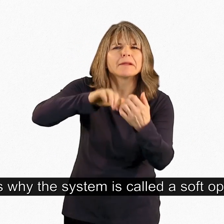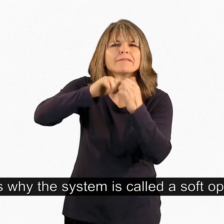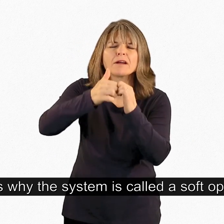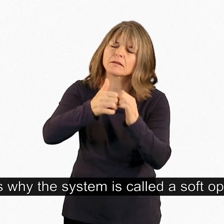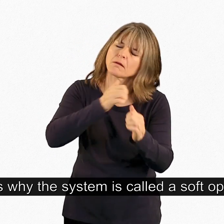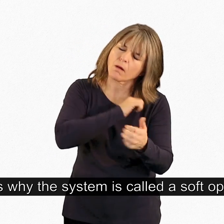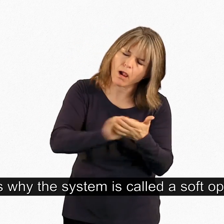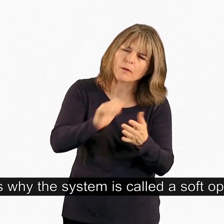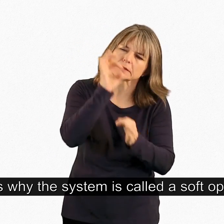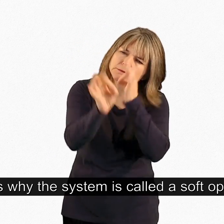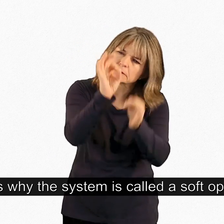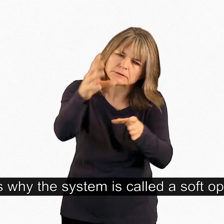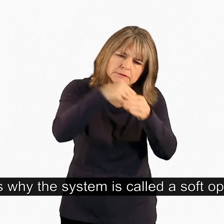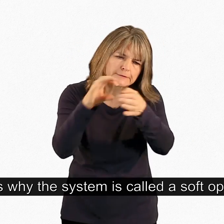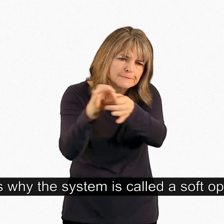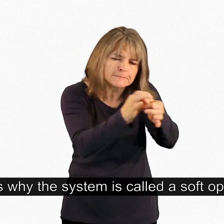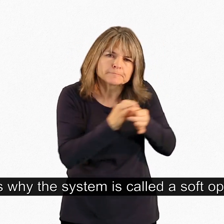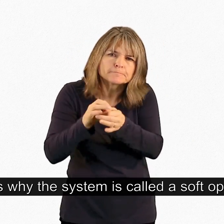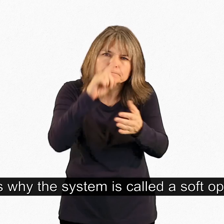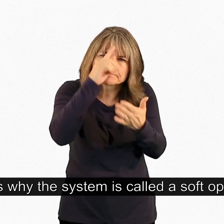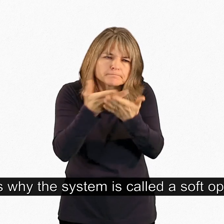This is why the system is called a soft opt-out